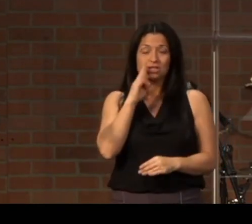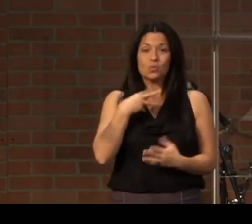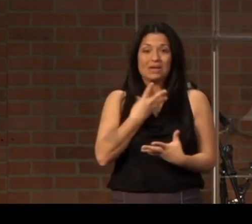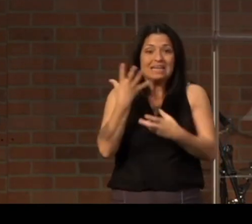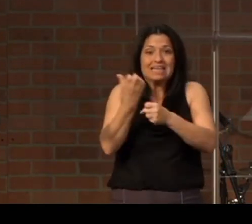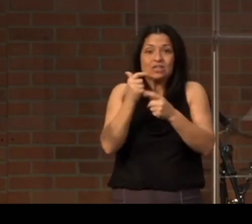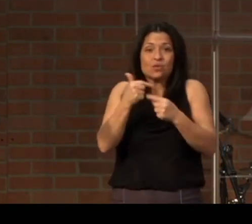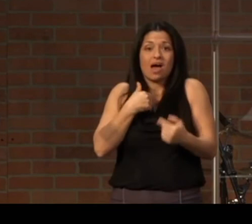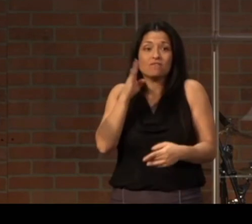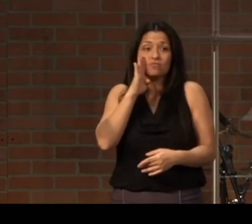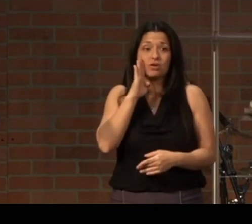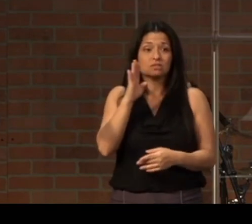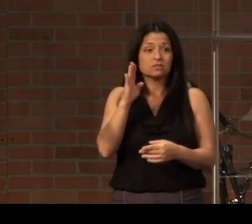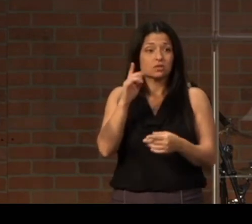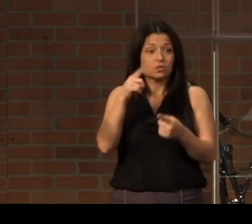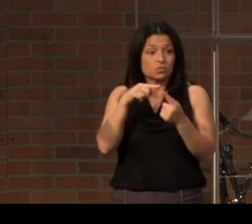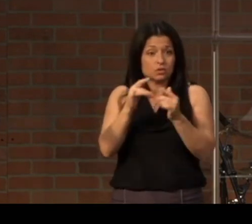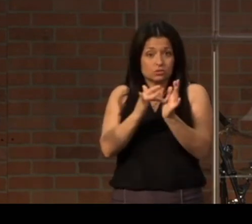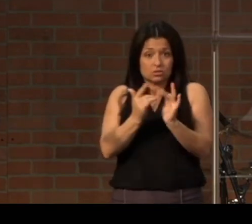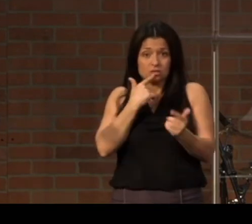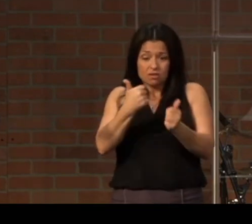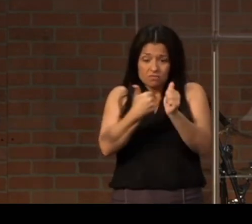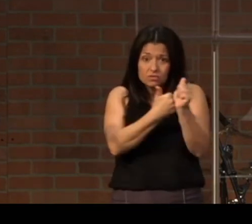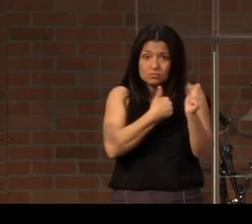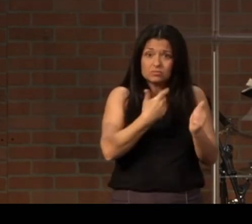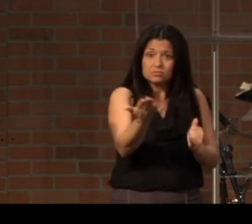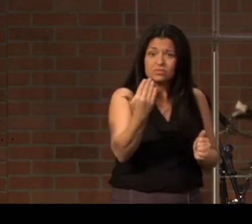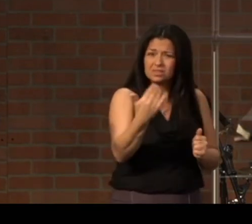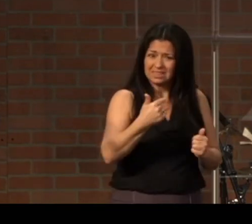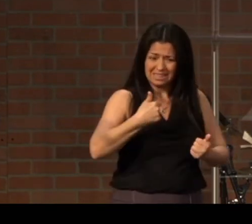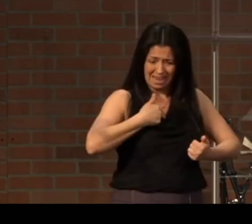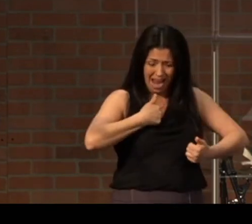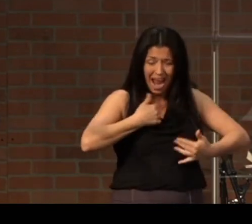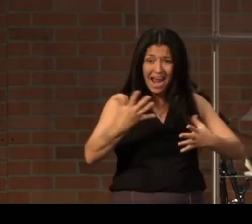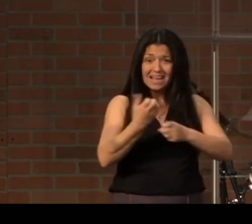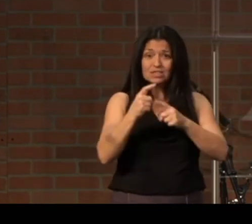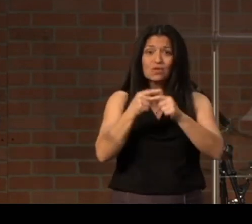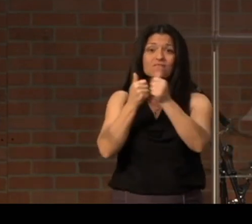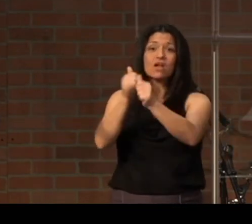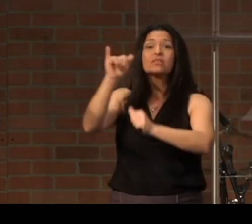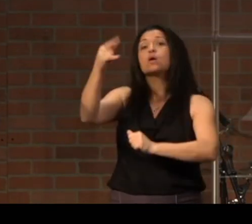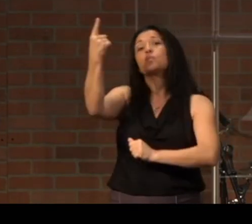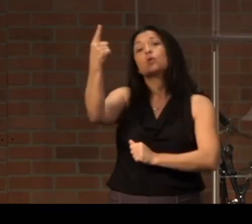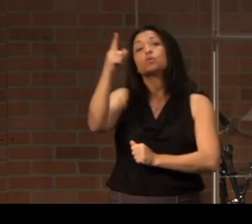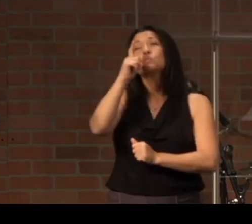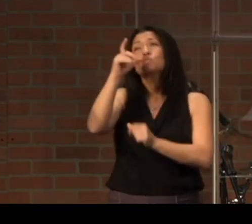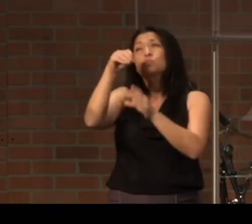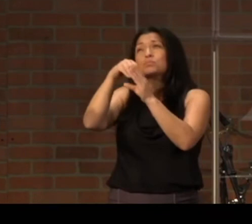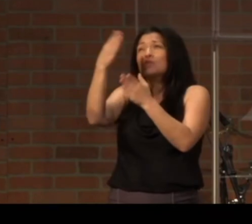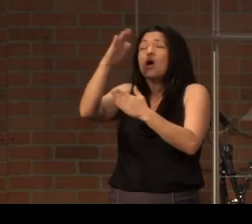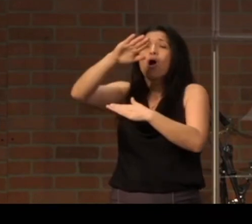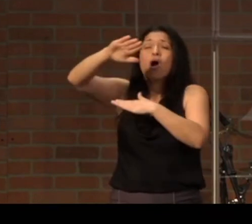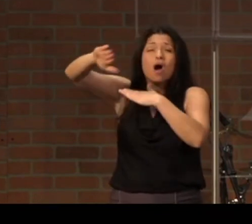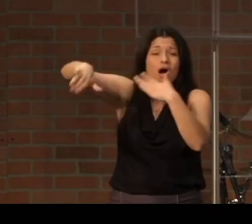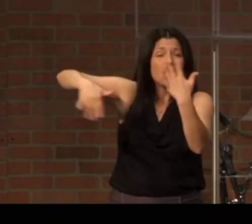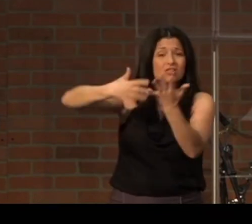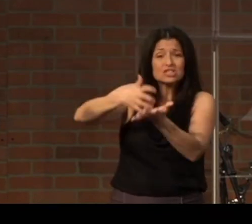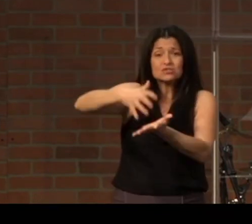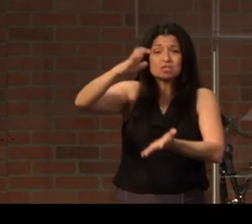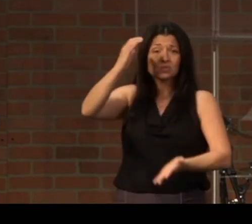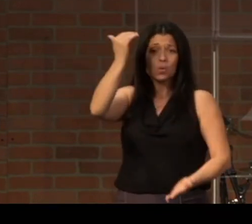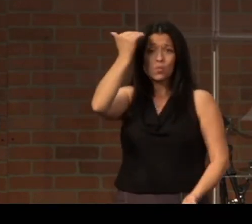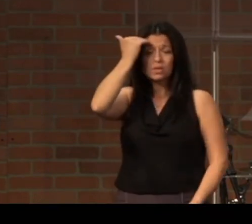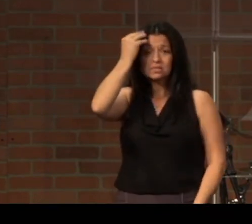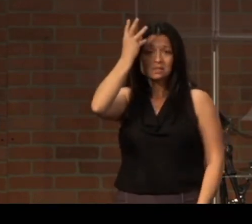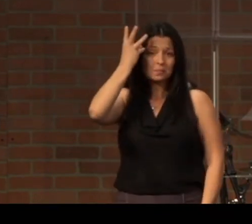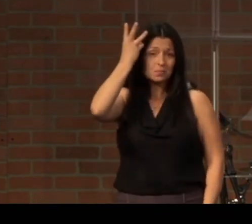Jesus says, follow me, I get to follow the one in whom are hidden all the treasures of wisdom and